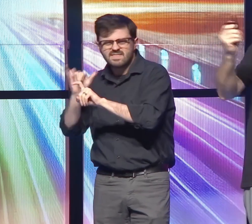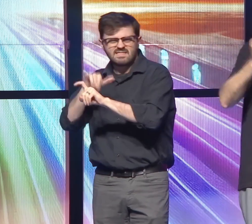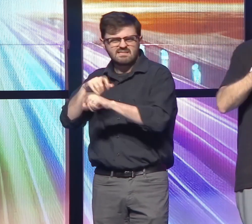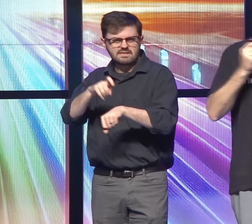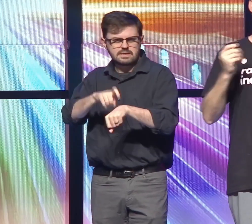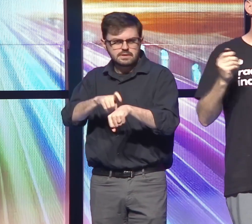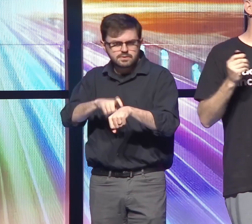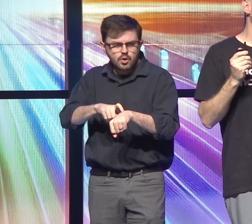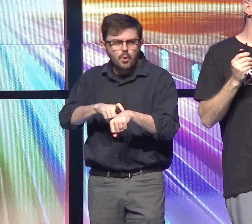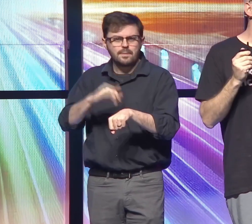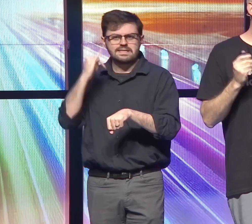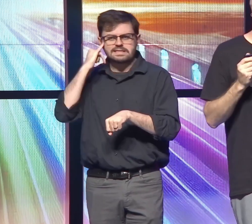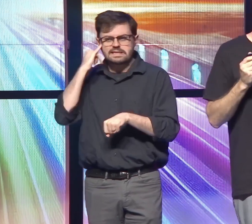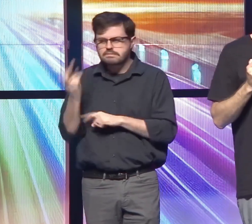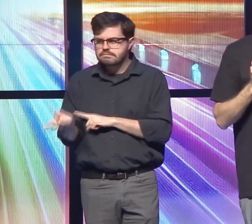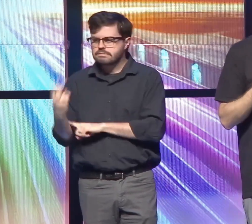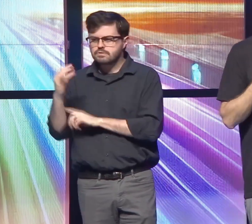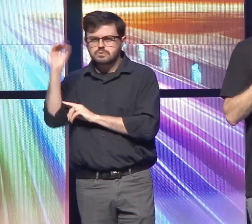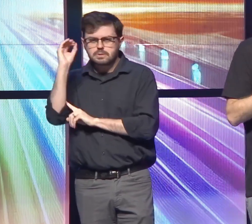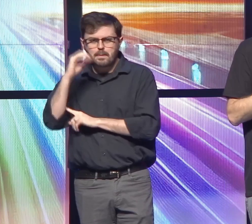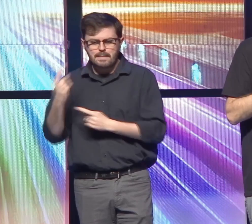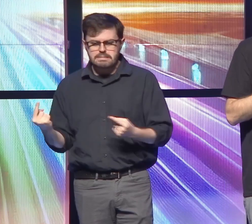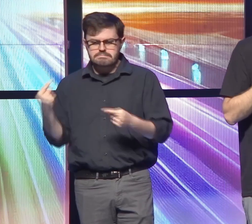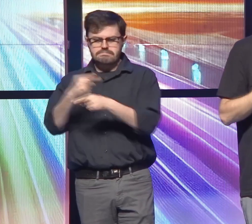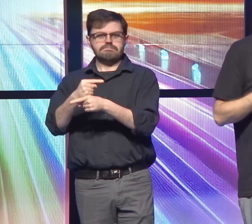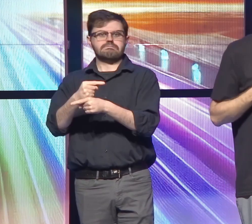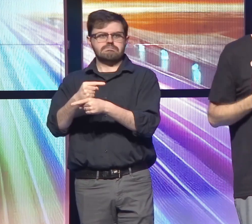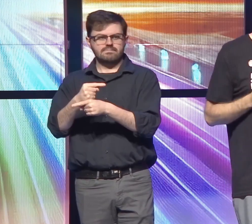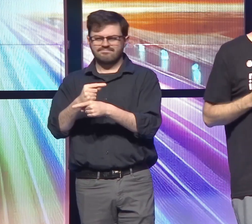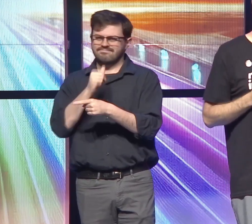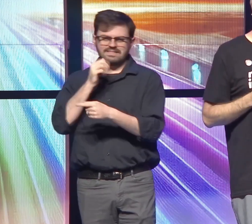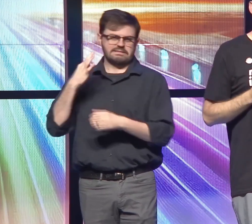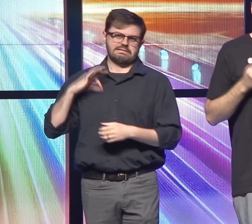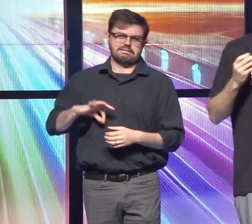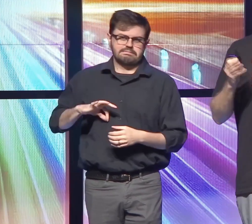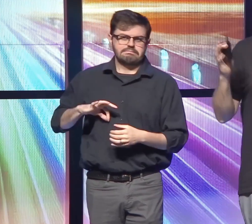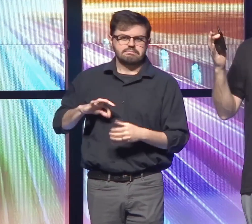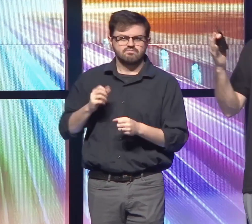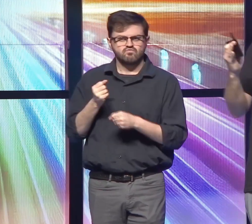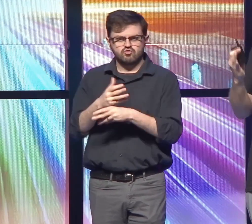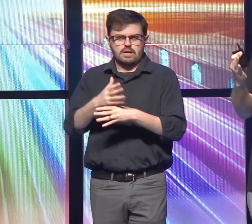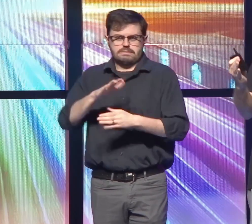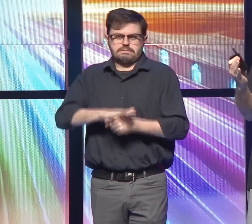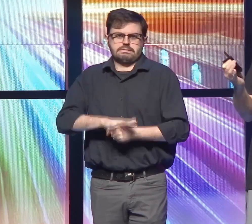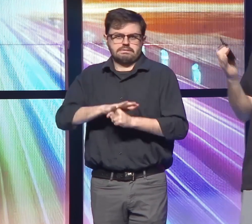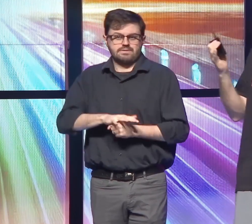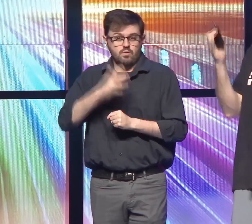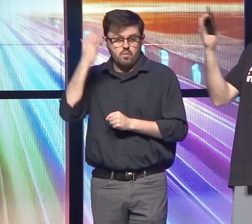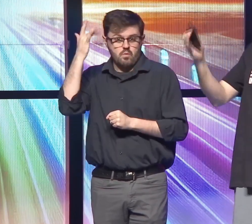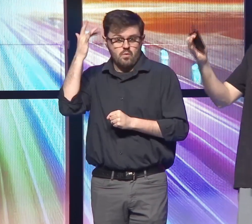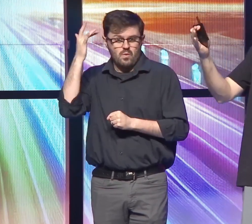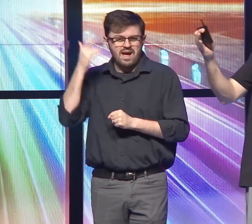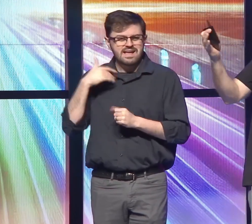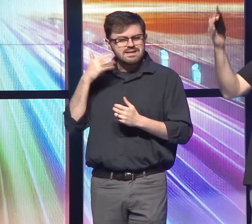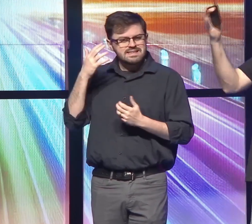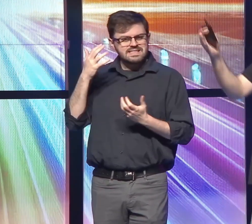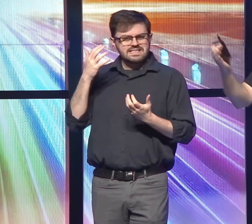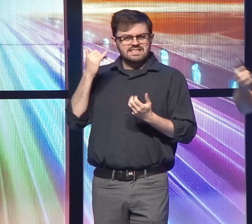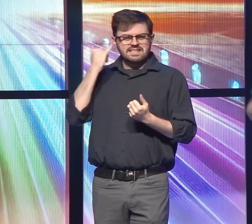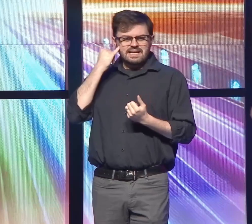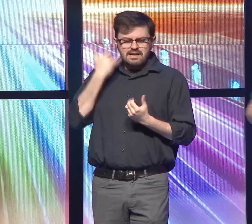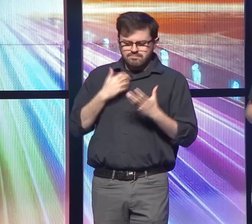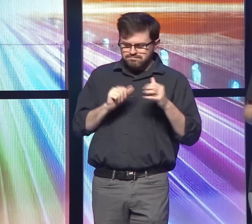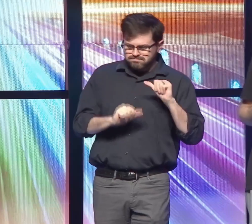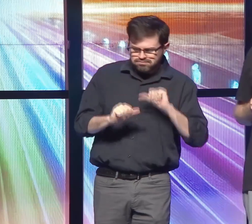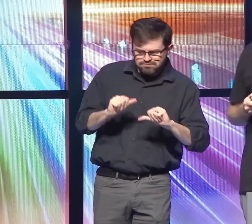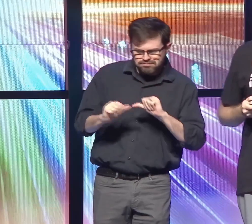get conflicting opinions, it's not really as helpful and it can become quite stressful. Why? Because conflicting opinions in those major decisions